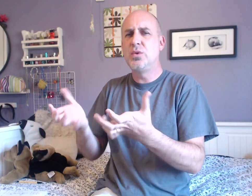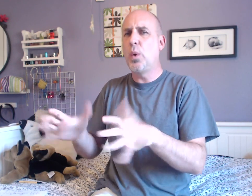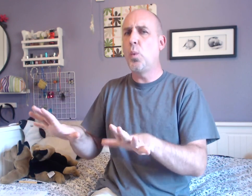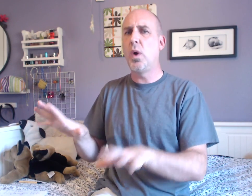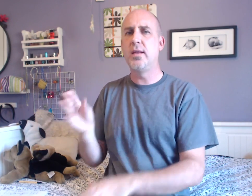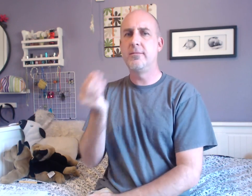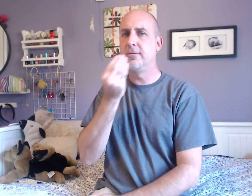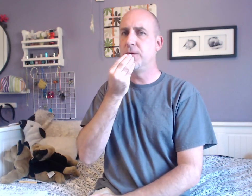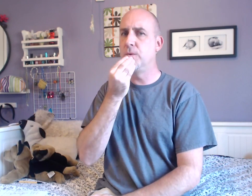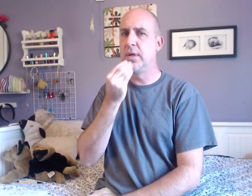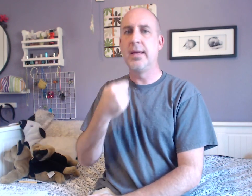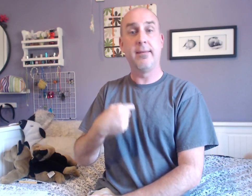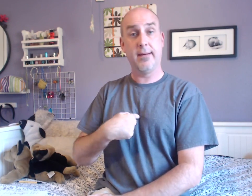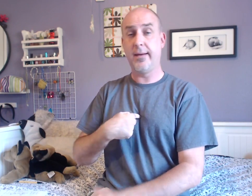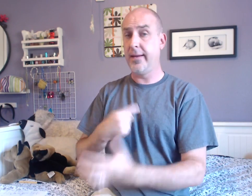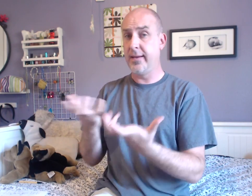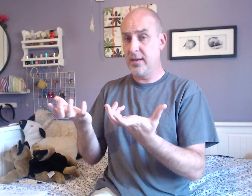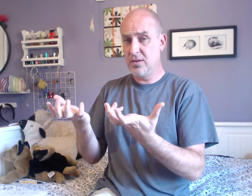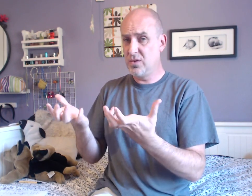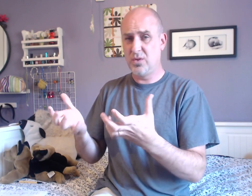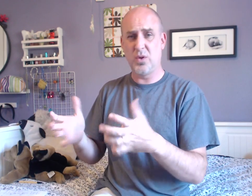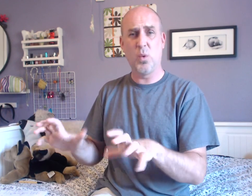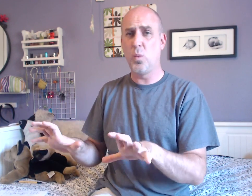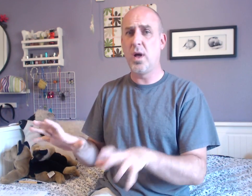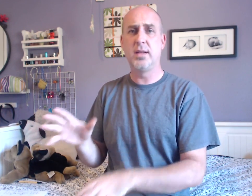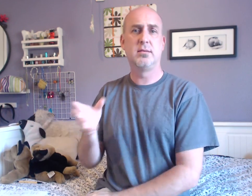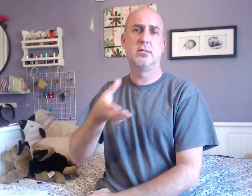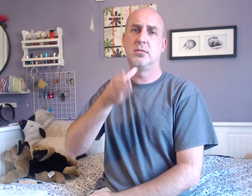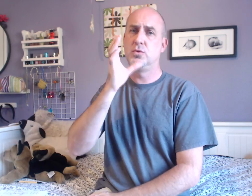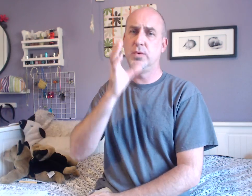Don't want food. I don't want drink.